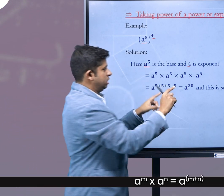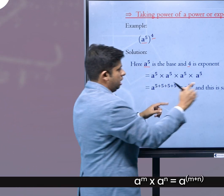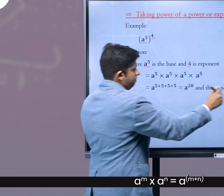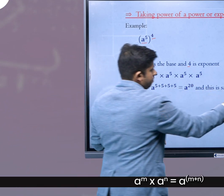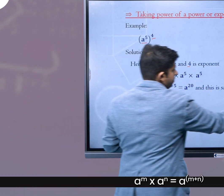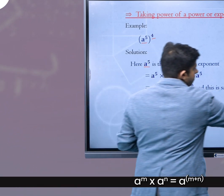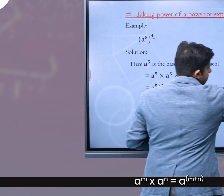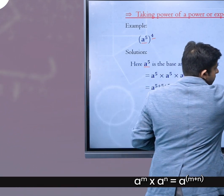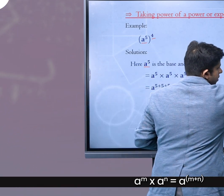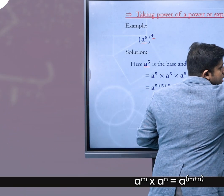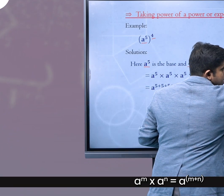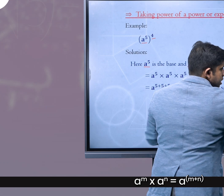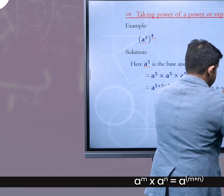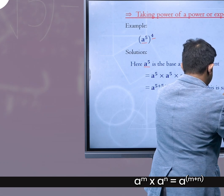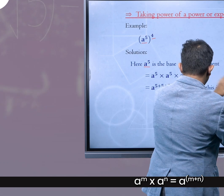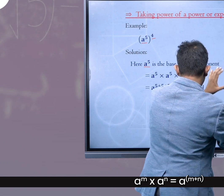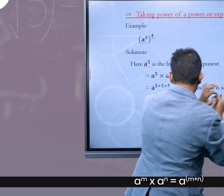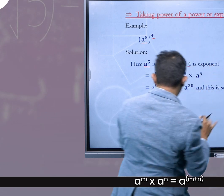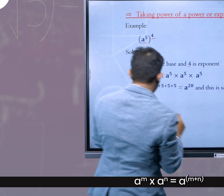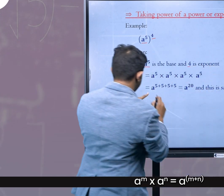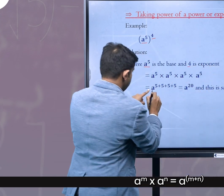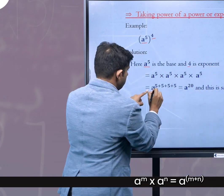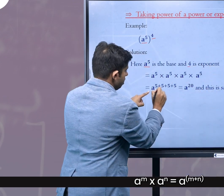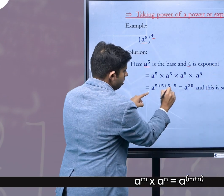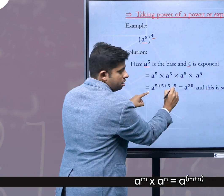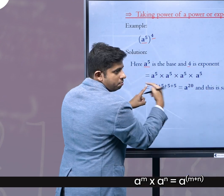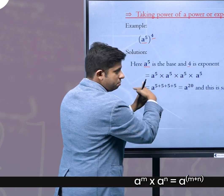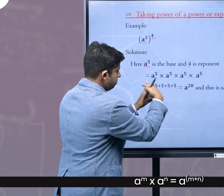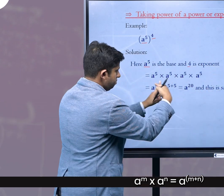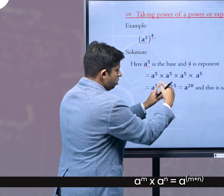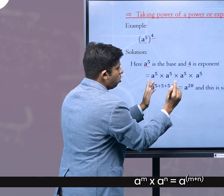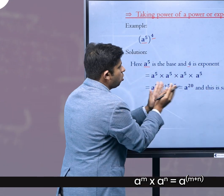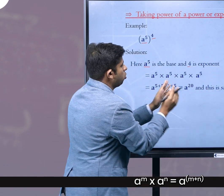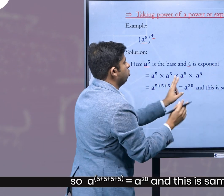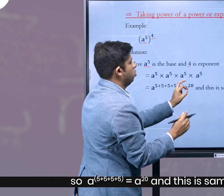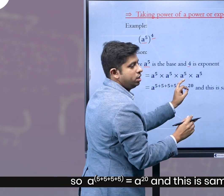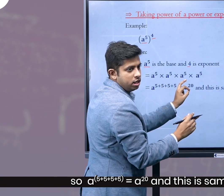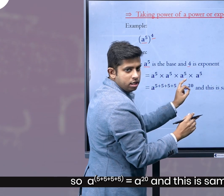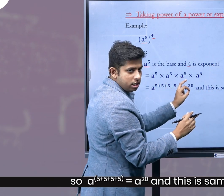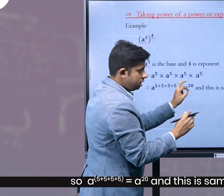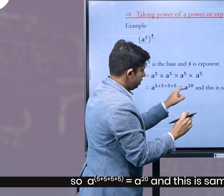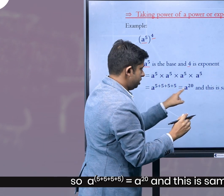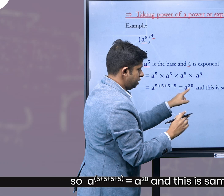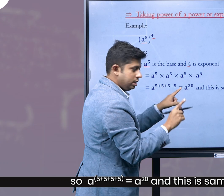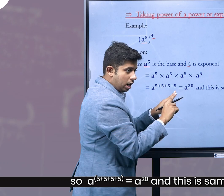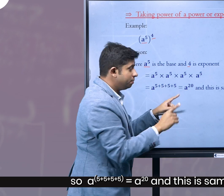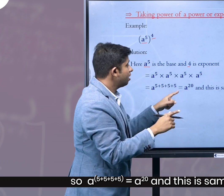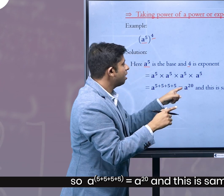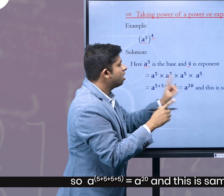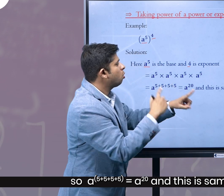power of m into a to the power of n is equal to a to the power of m plus n. So, a to the power of 5 plus 5 plus 5 plus